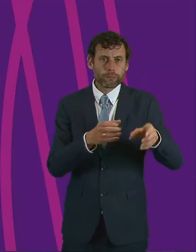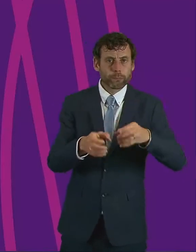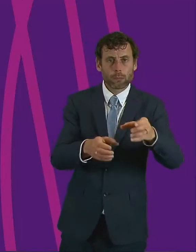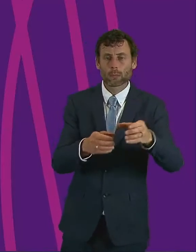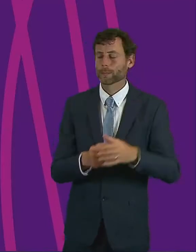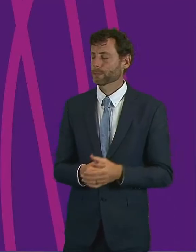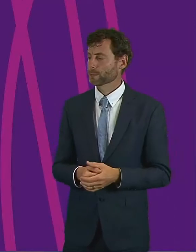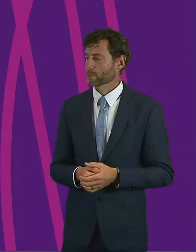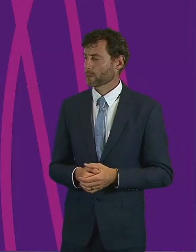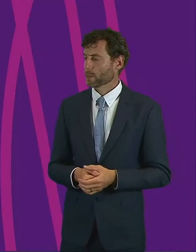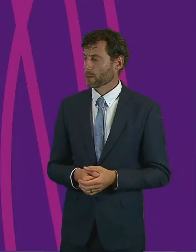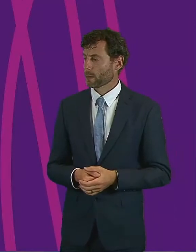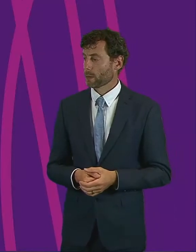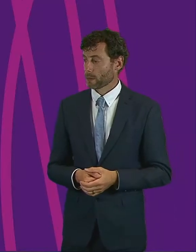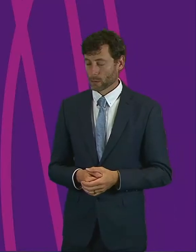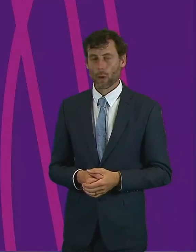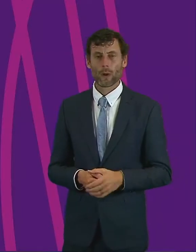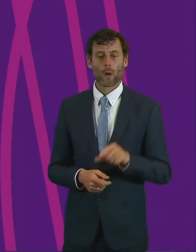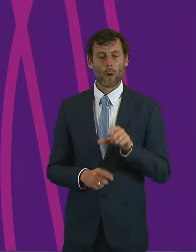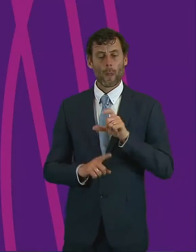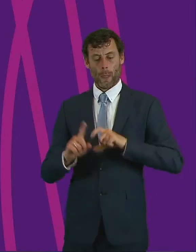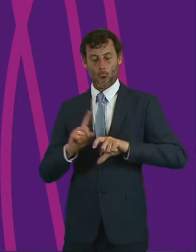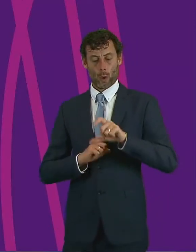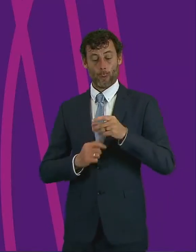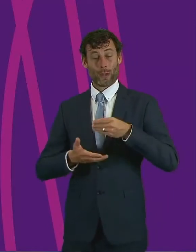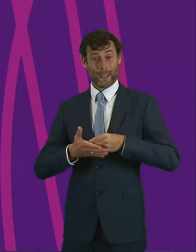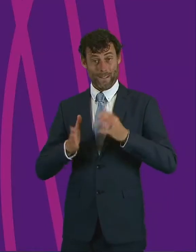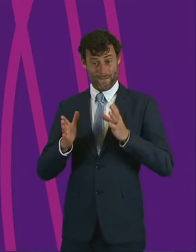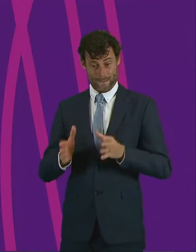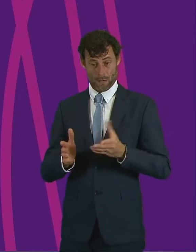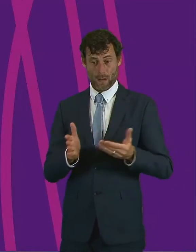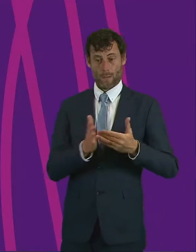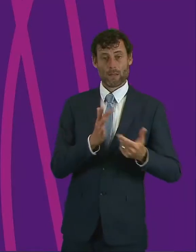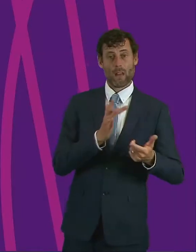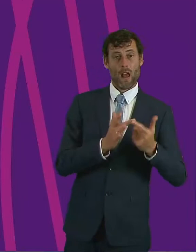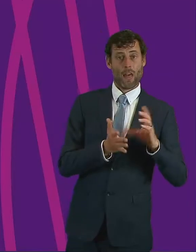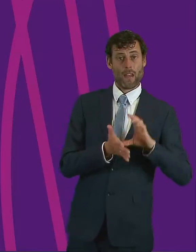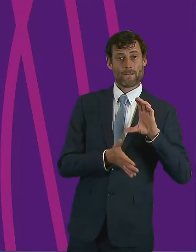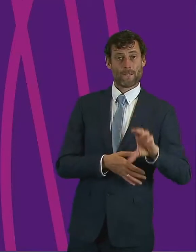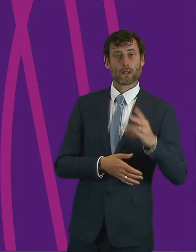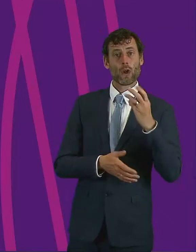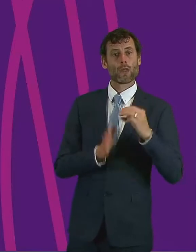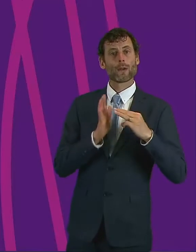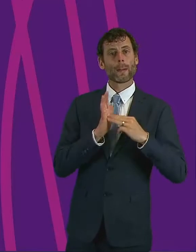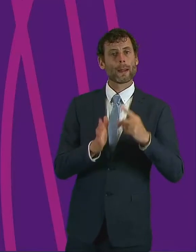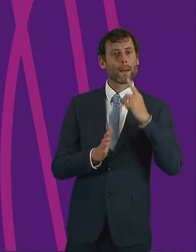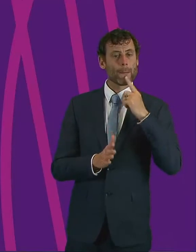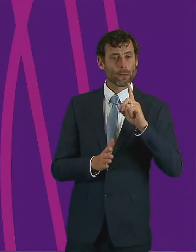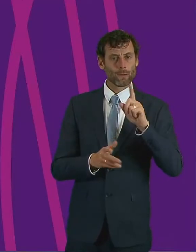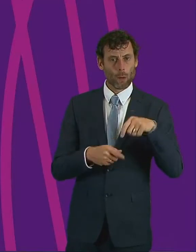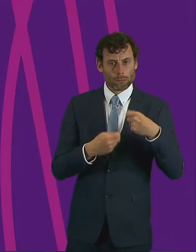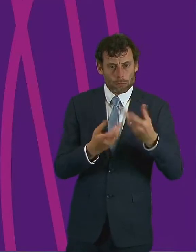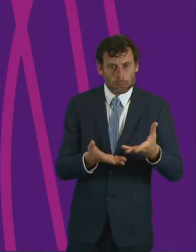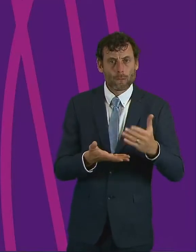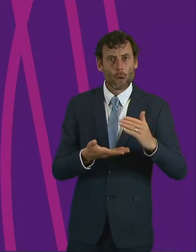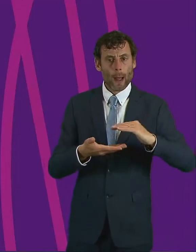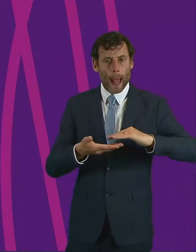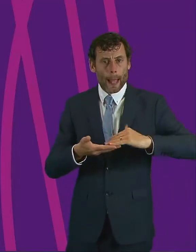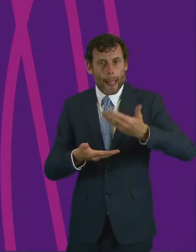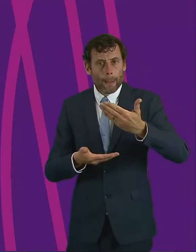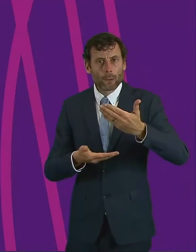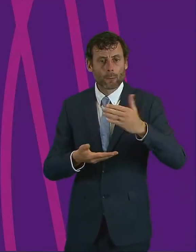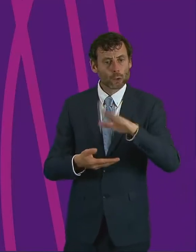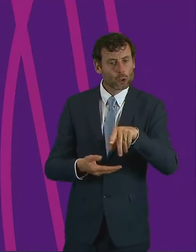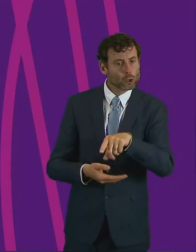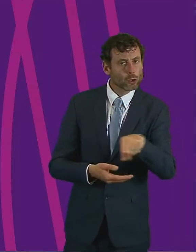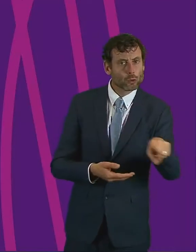face. And beyond our Communities Fund, we've committed a range of support, including £30 million to provide laptops for disadvantaged children and young